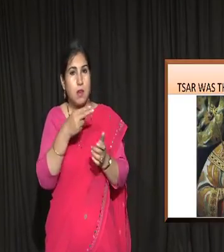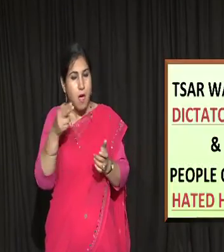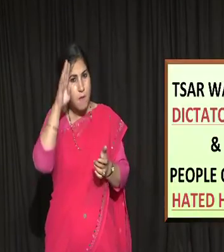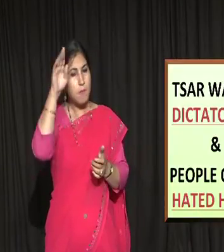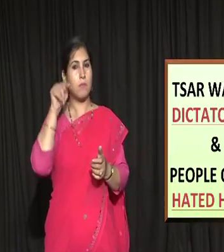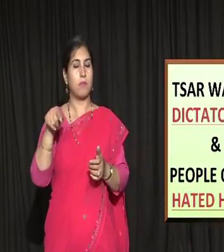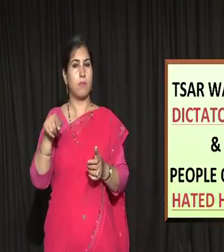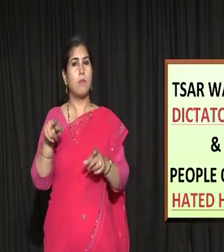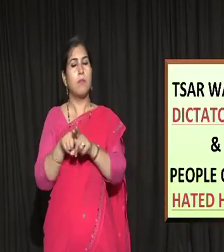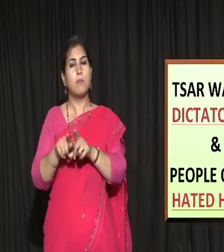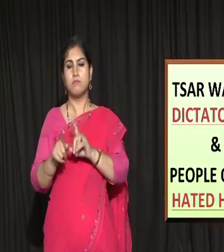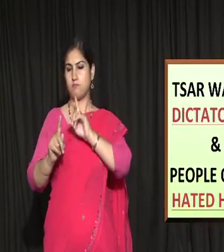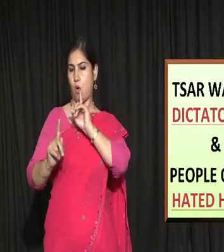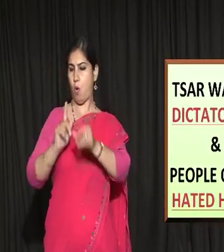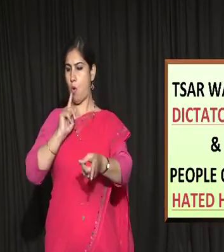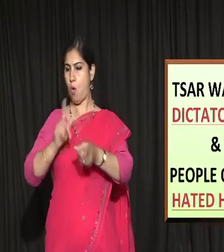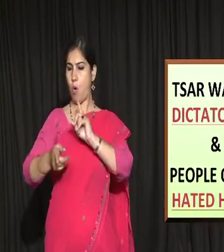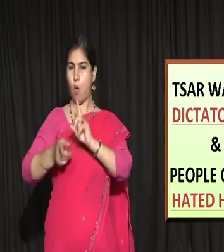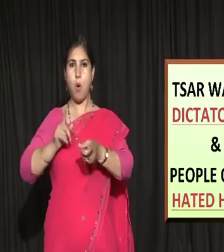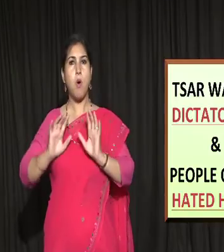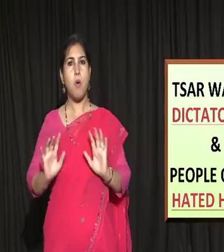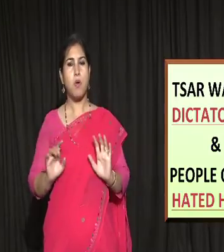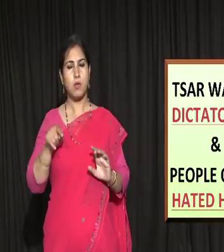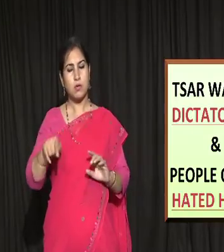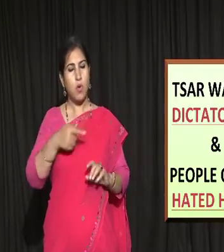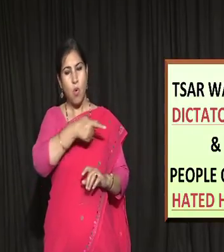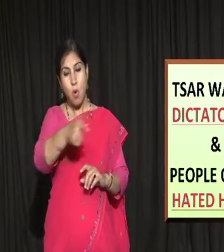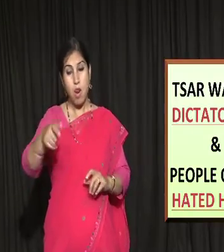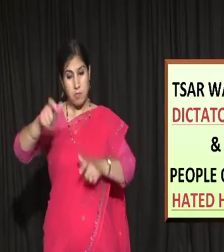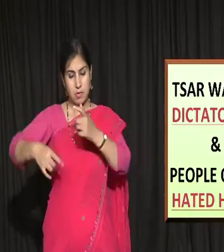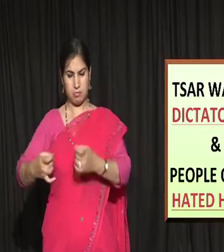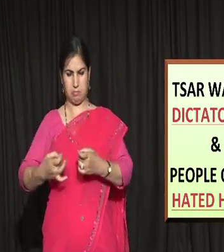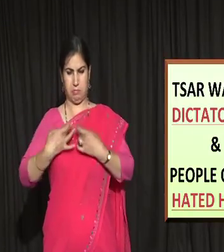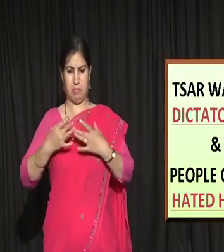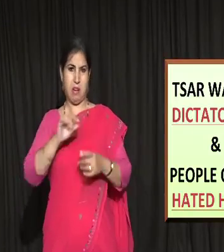He was a dictator who was disliked by the people of his country